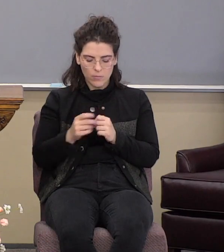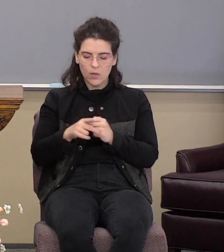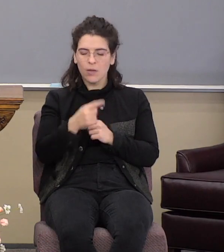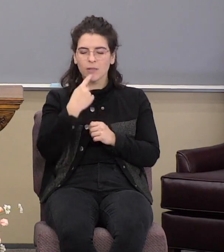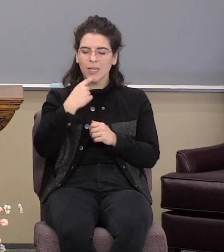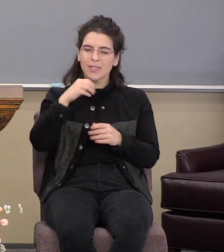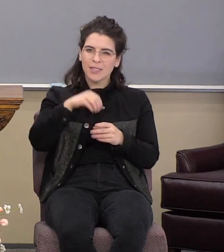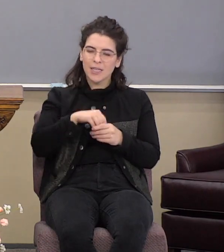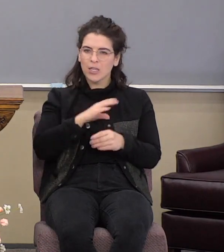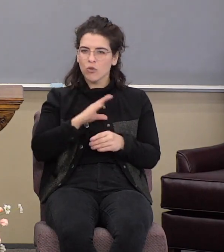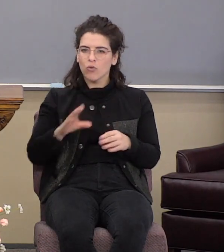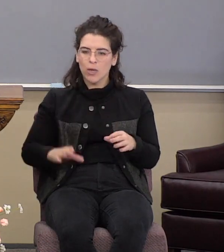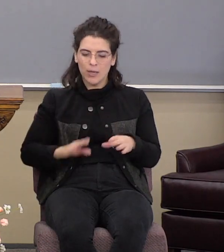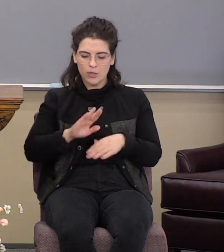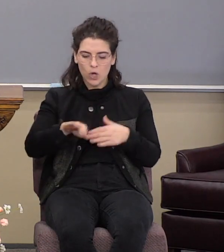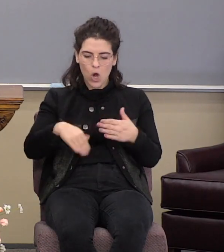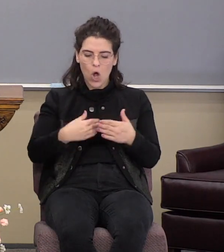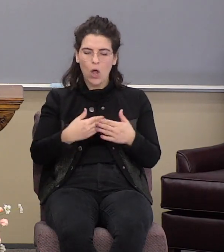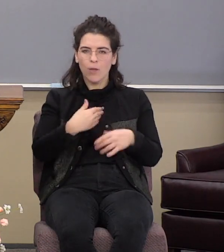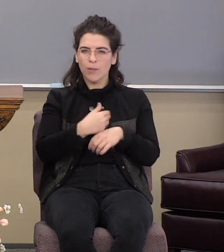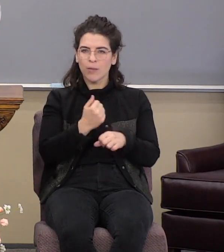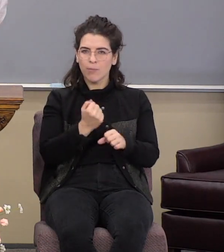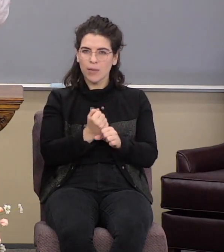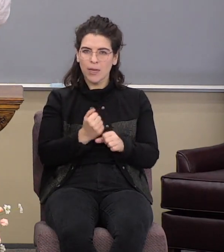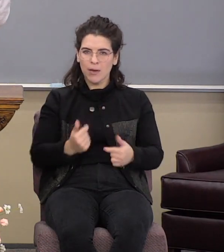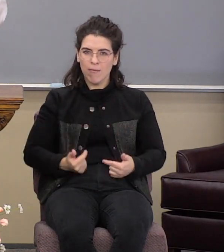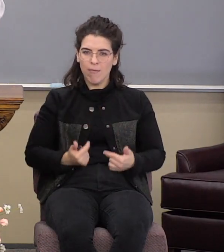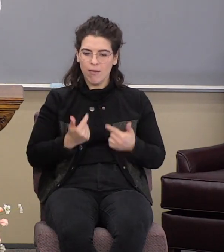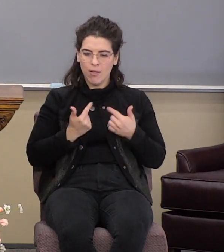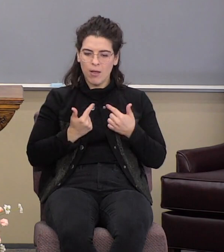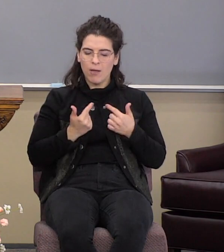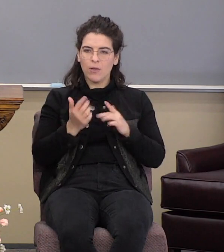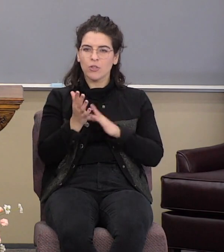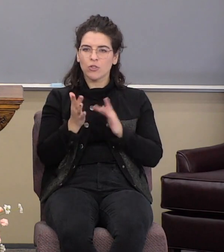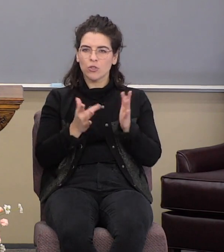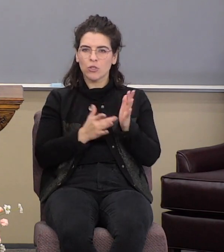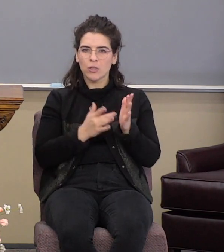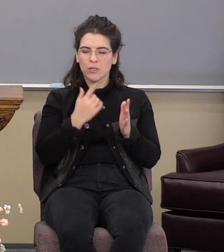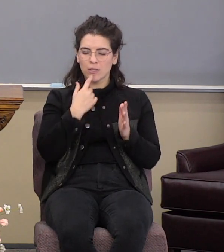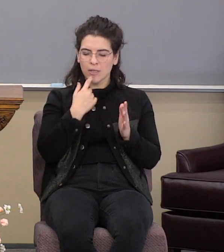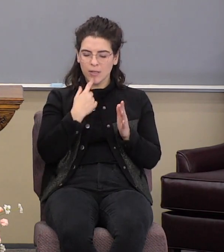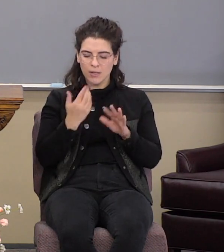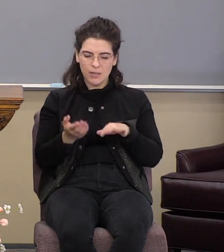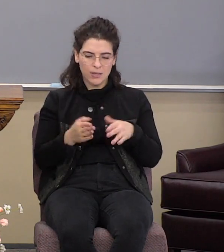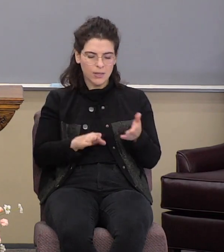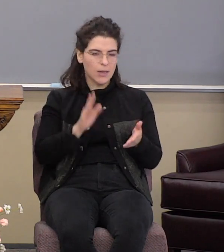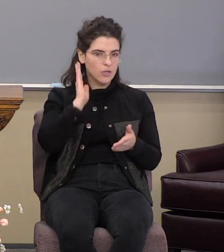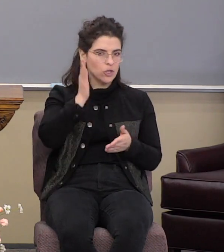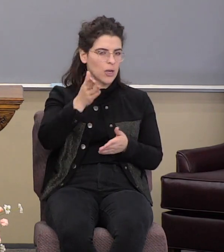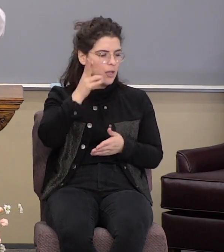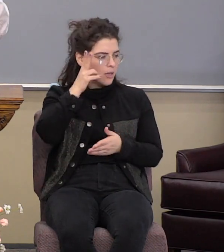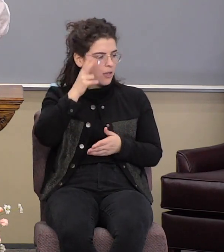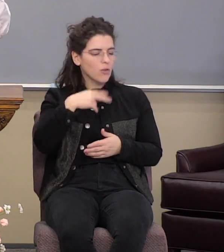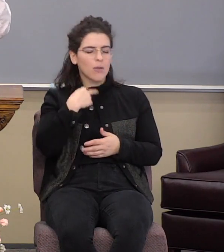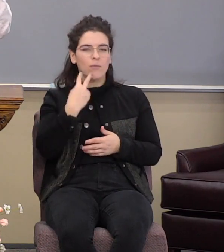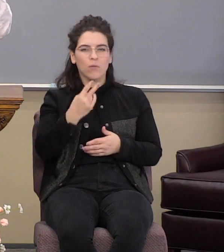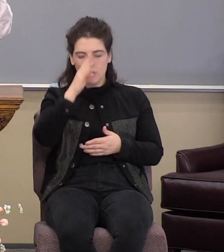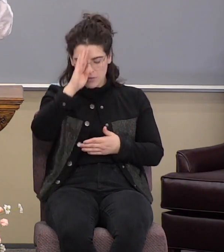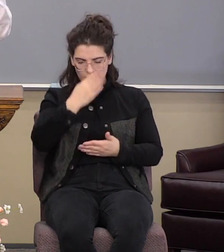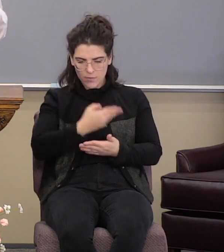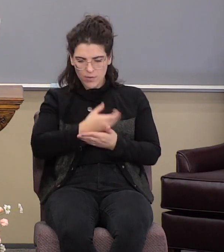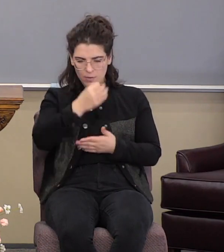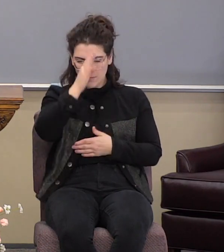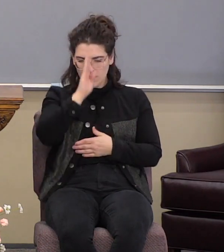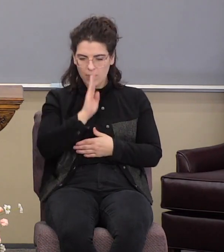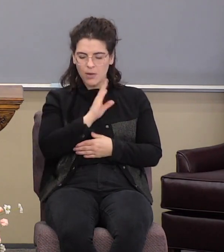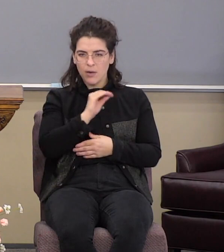in Christ shall all be made alive. Jesus says, the dead shall hear the voice of the Son of God, and